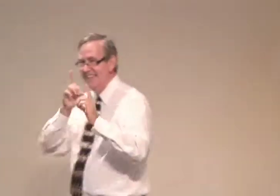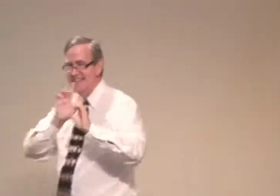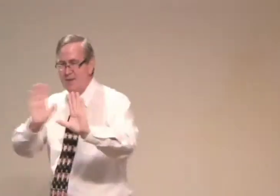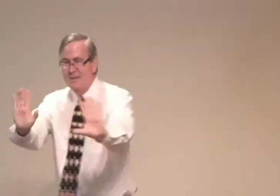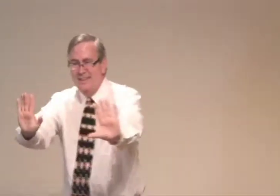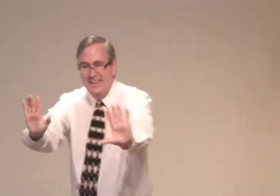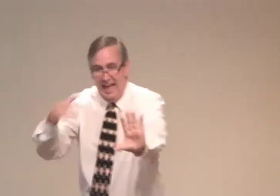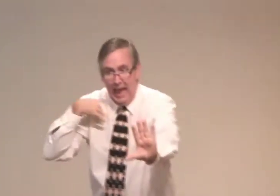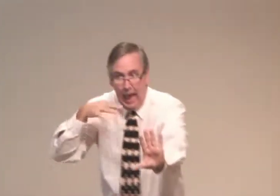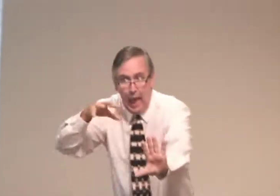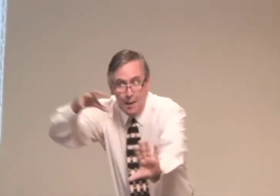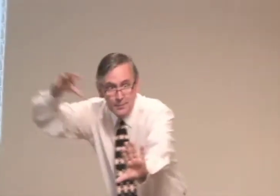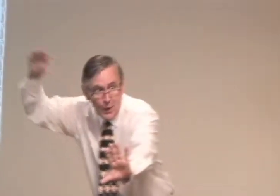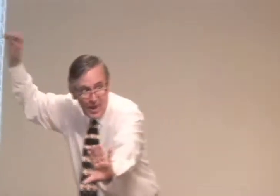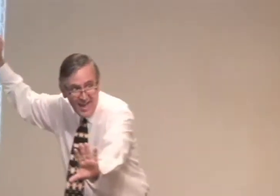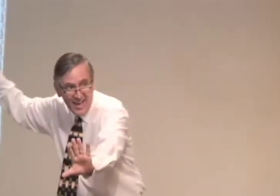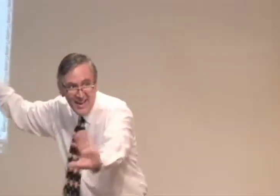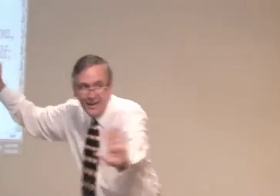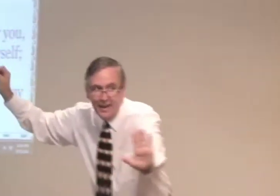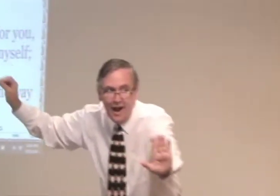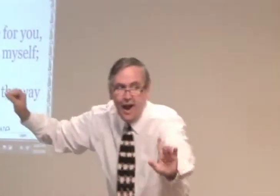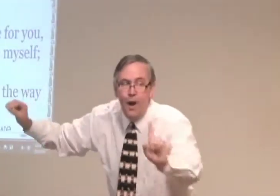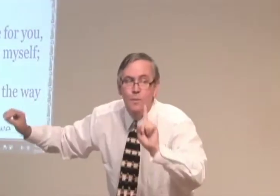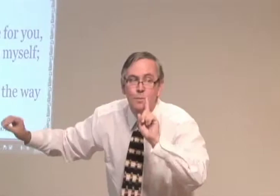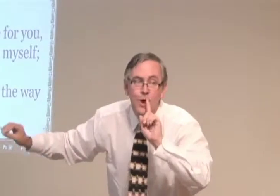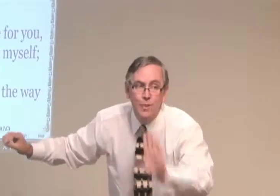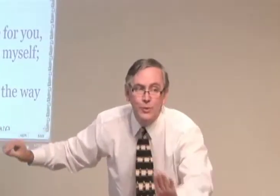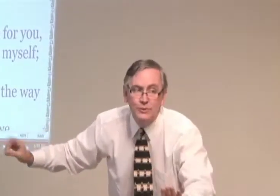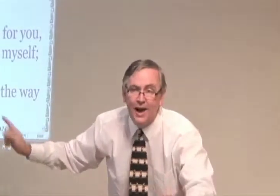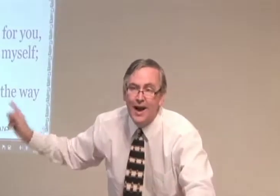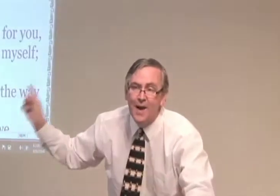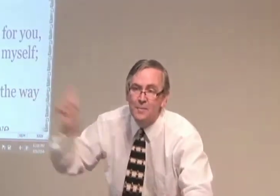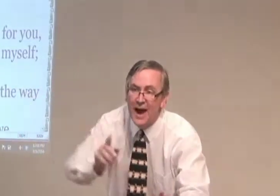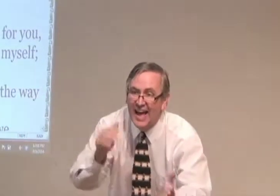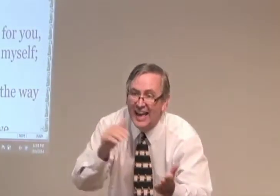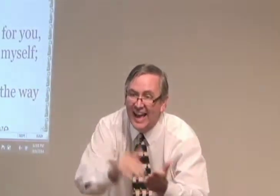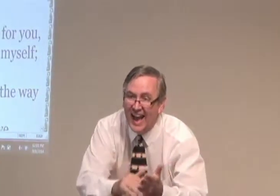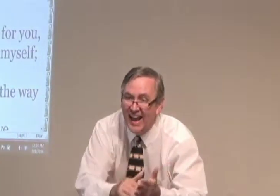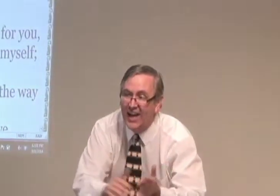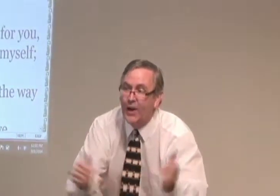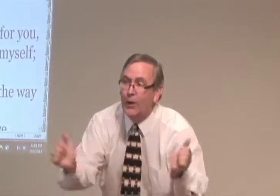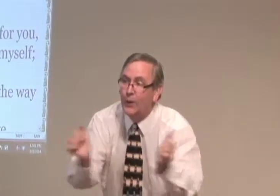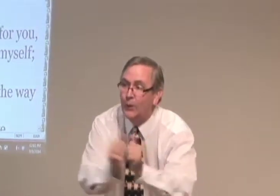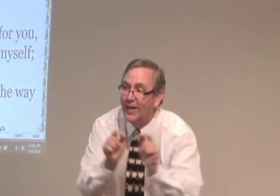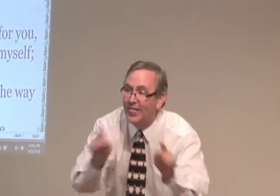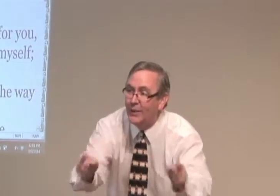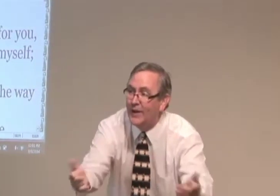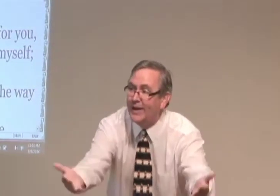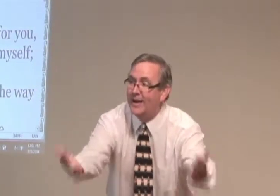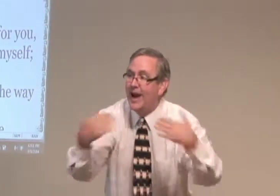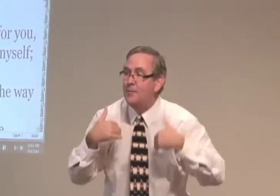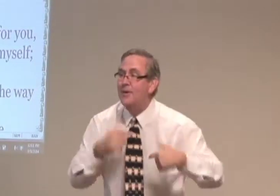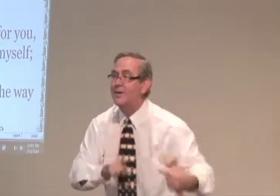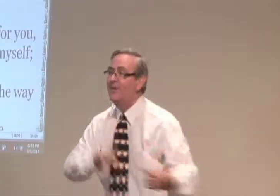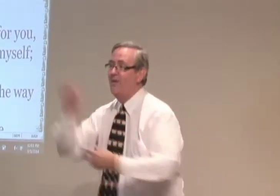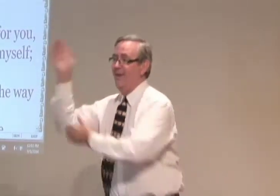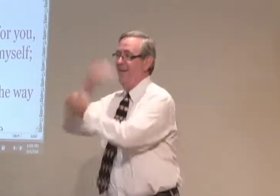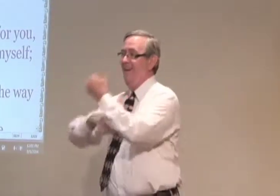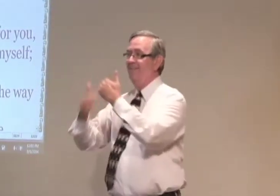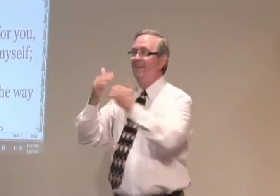Someday Jesus said I'm going away but someday I'm going to become back